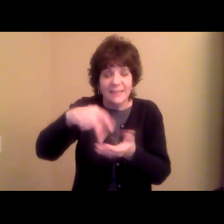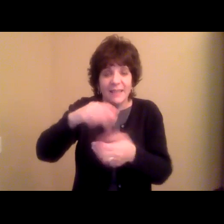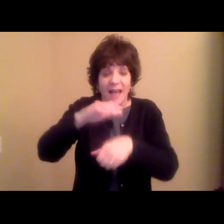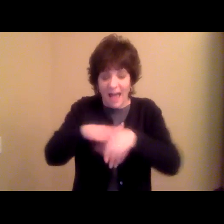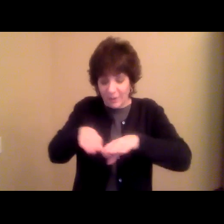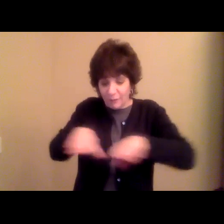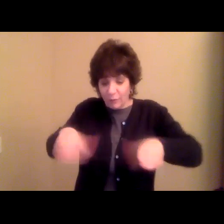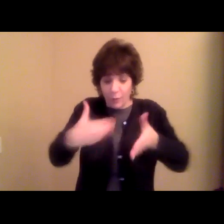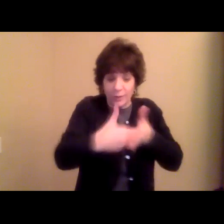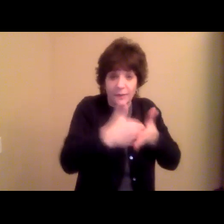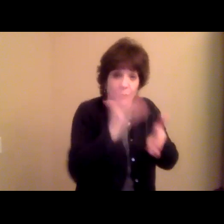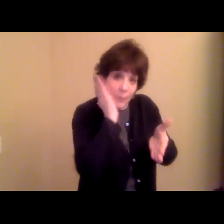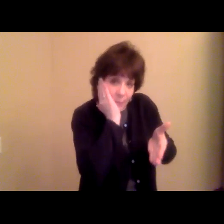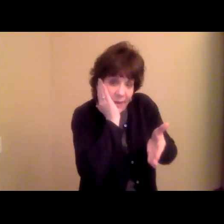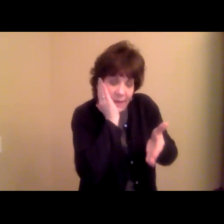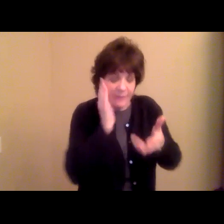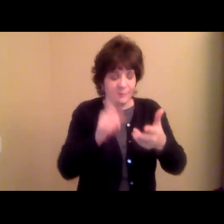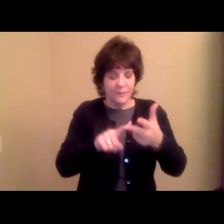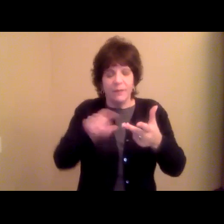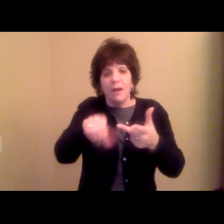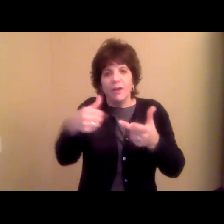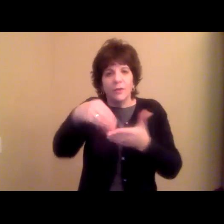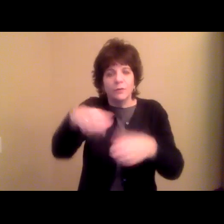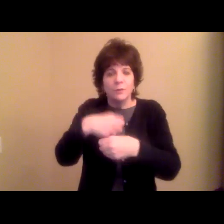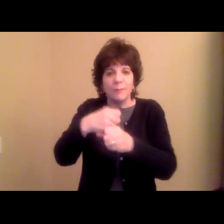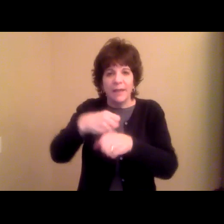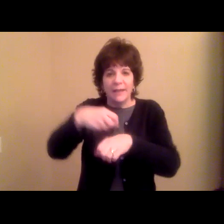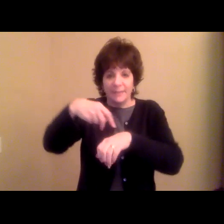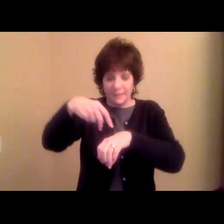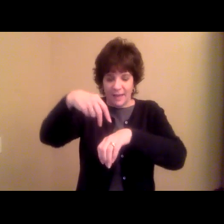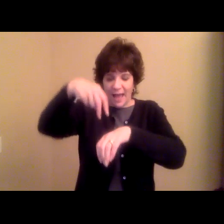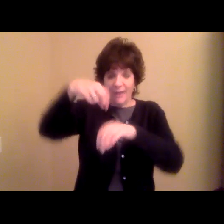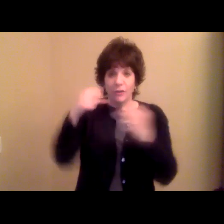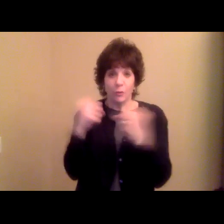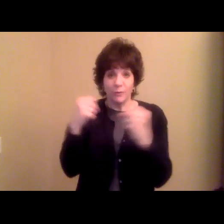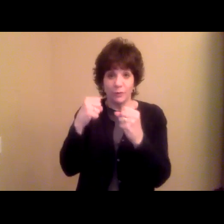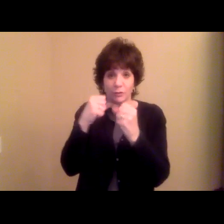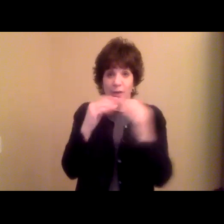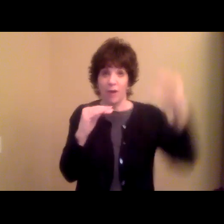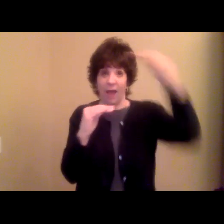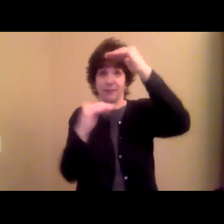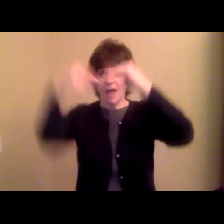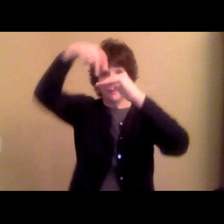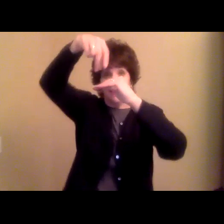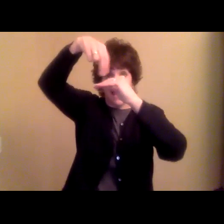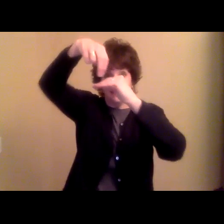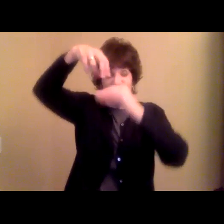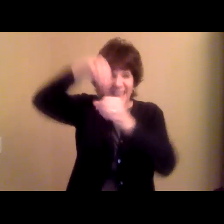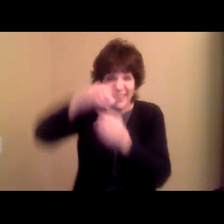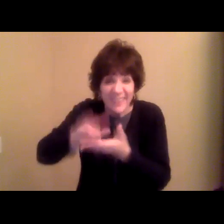floor next to their bed. Somebody made a dance on top of their refrigerator in their